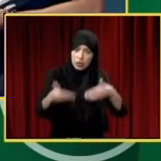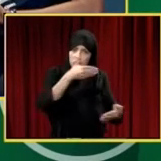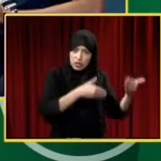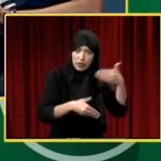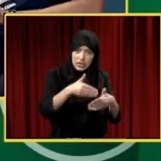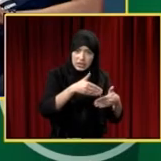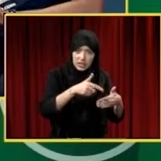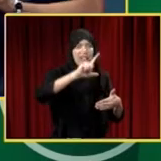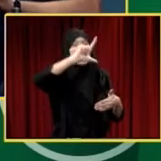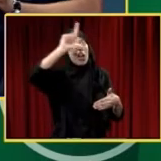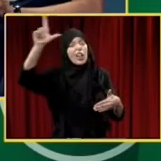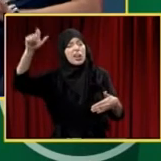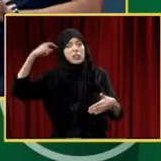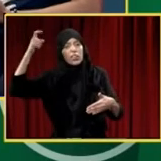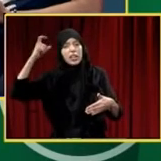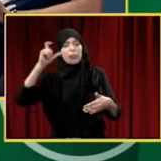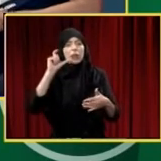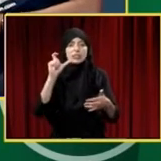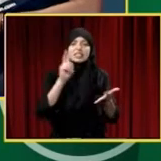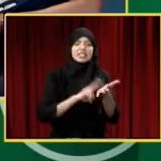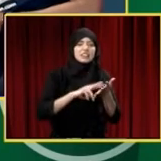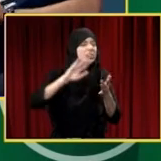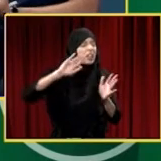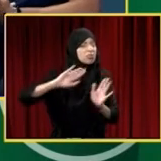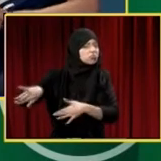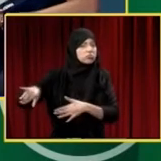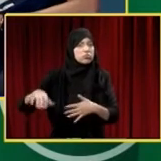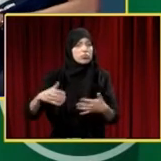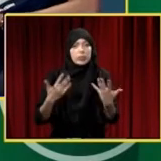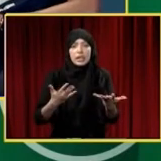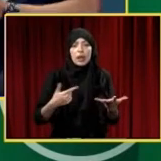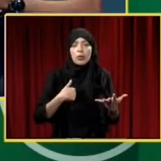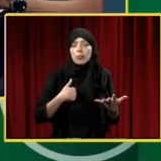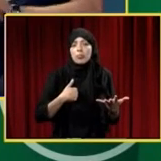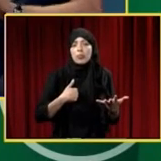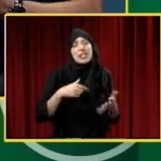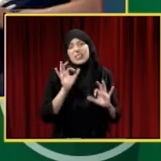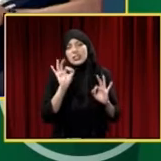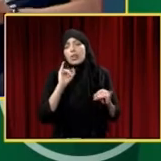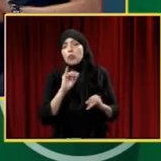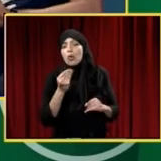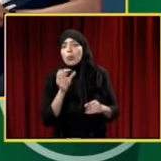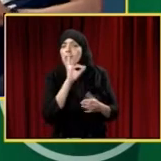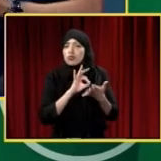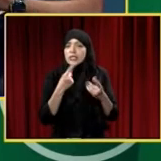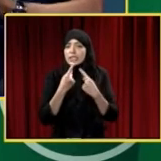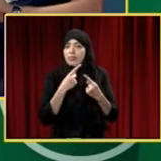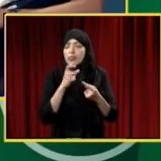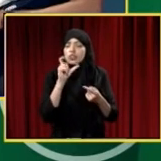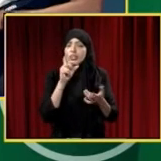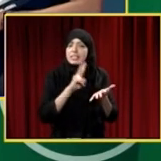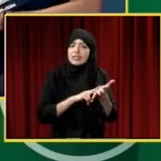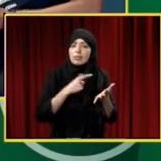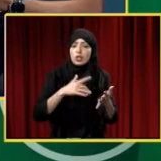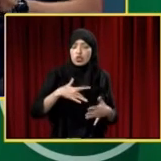Yeah. Obviously, that comes with the barakah, isn't it? Sure. But yeah, totally. There's nothing wrong with it. But always, I think you do have to renew your intention when you're working for a